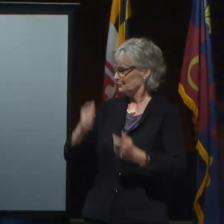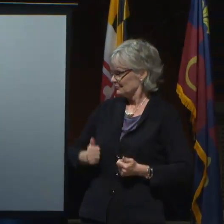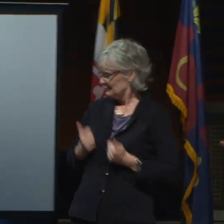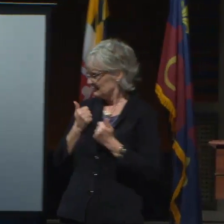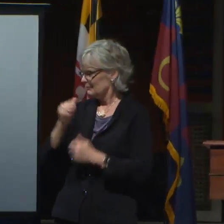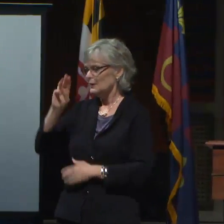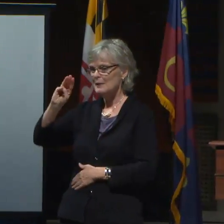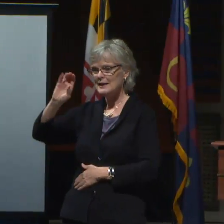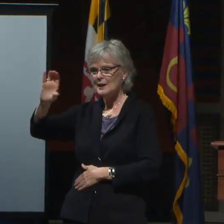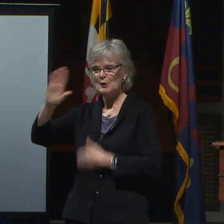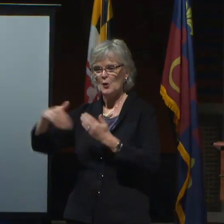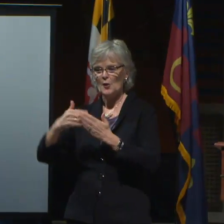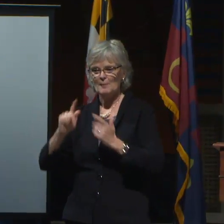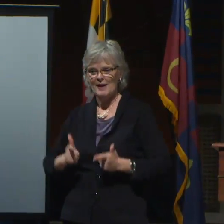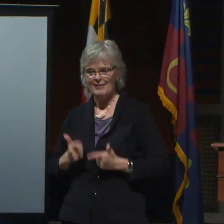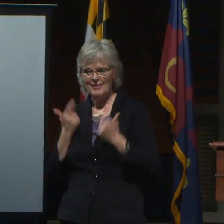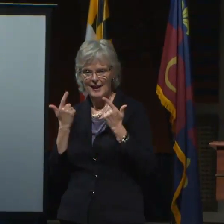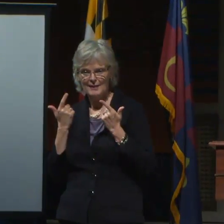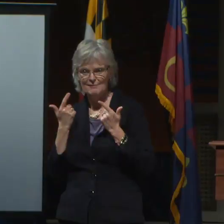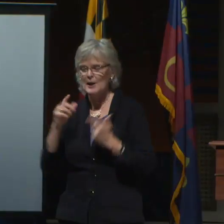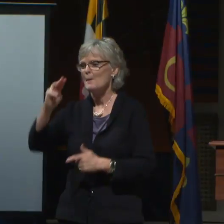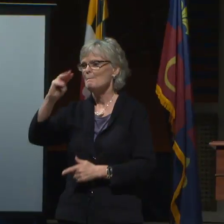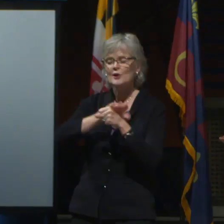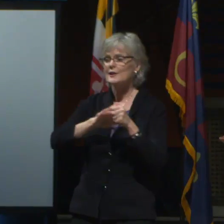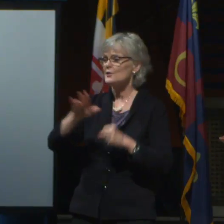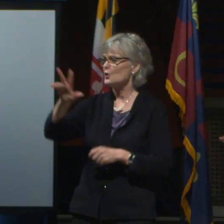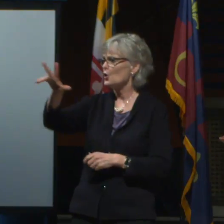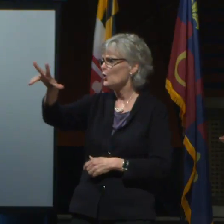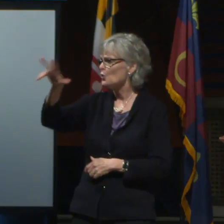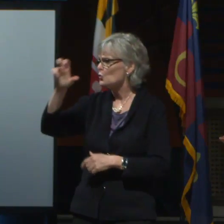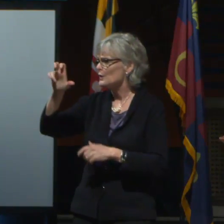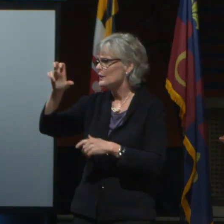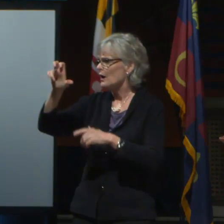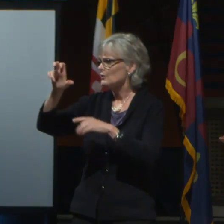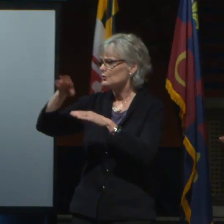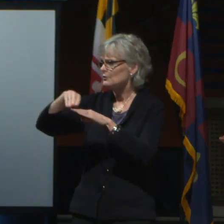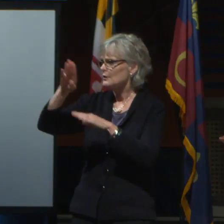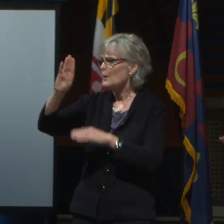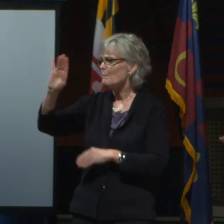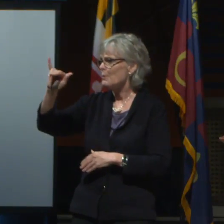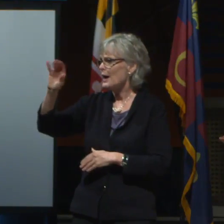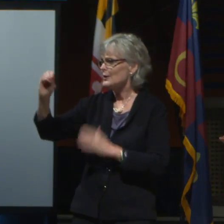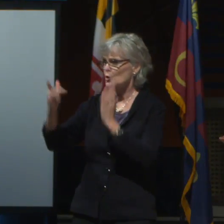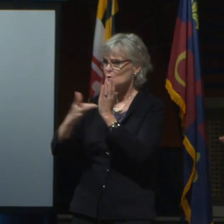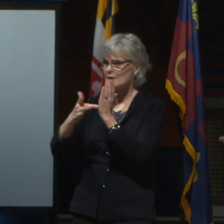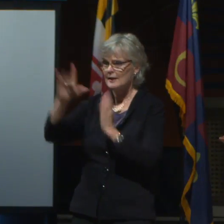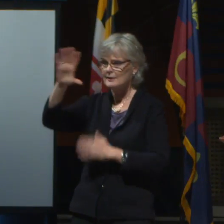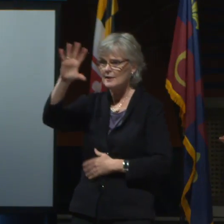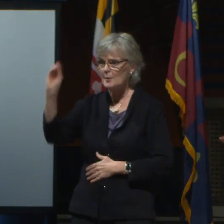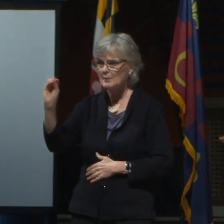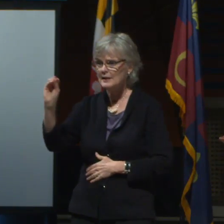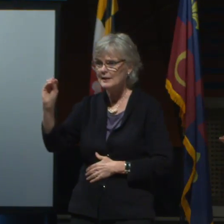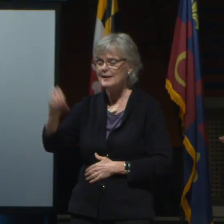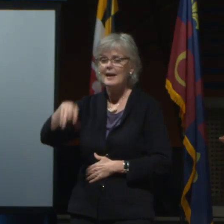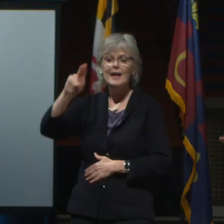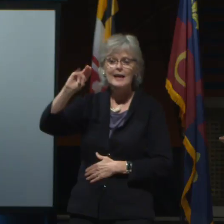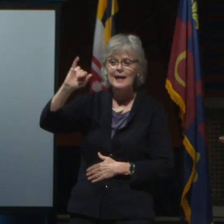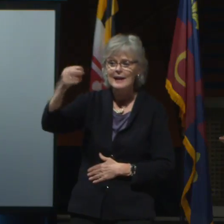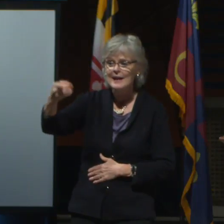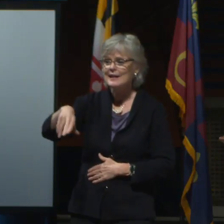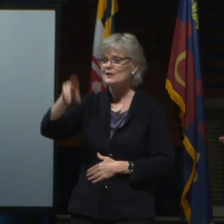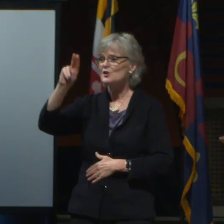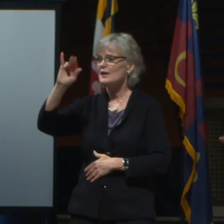of Montgomery County, MoCo, home to 100+ biotech companies, NIH,